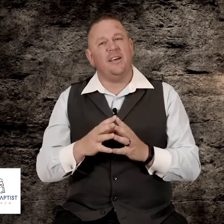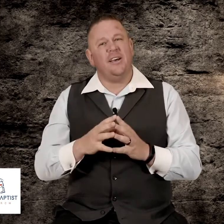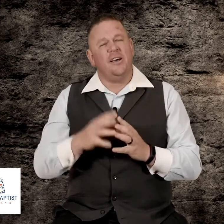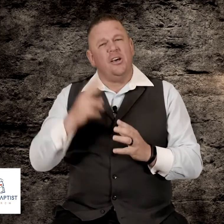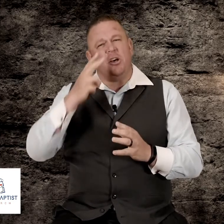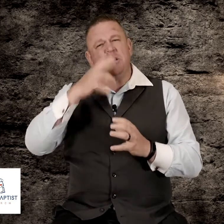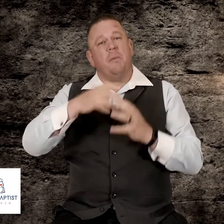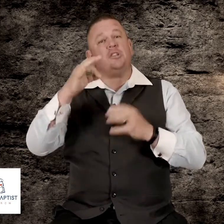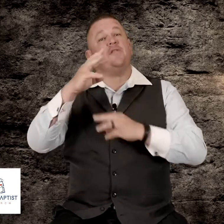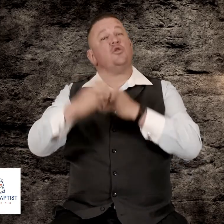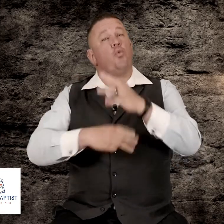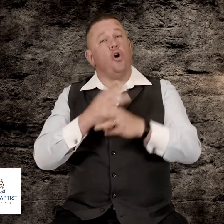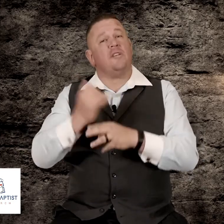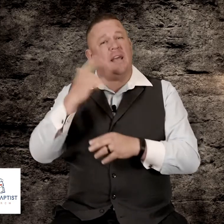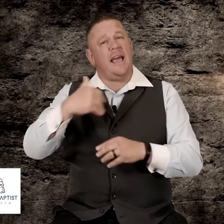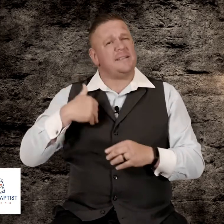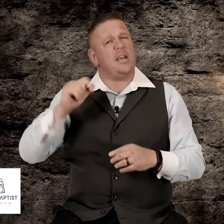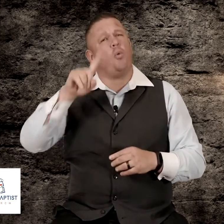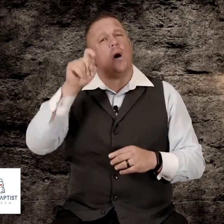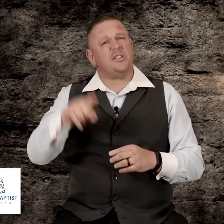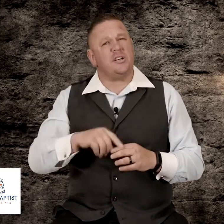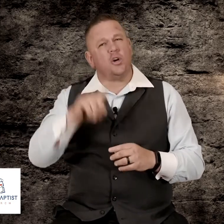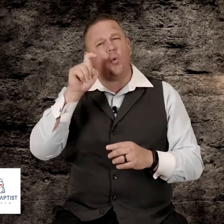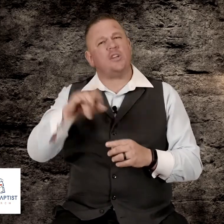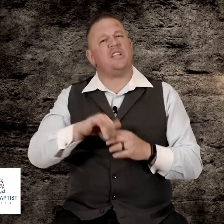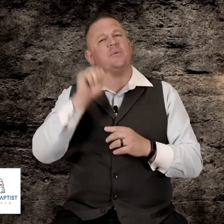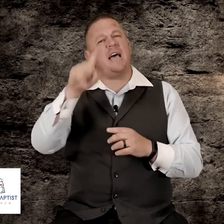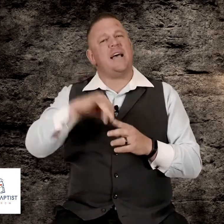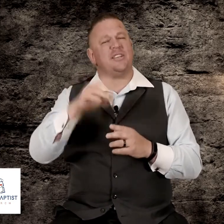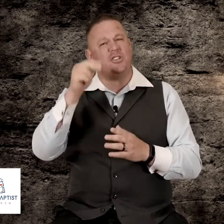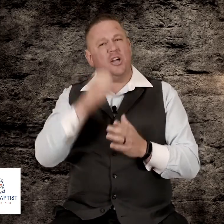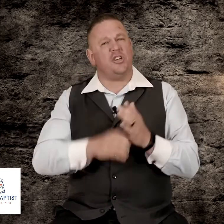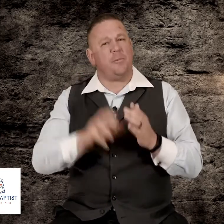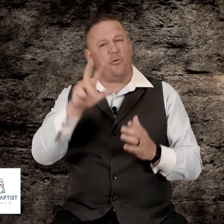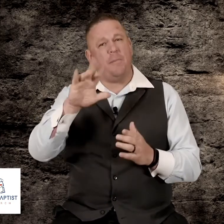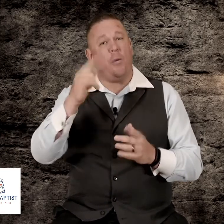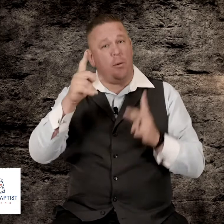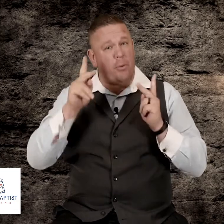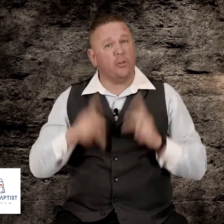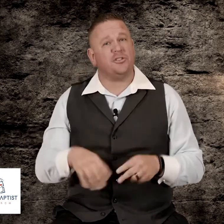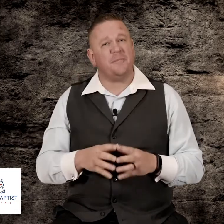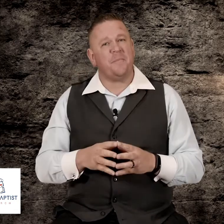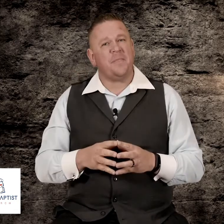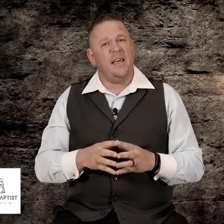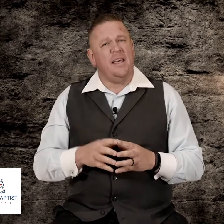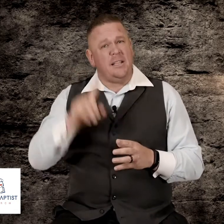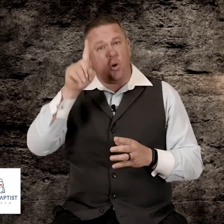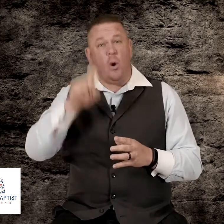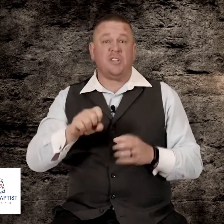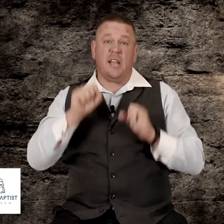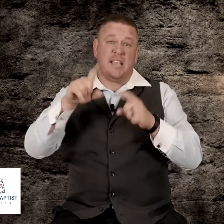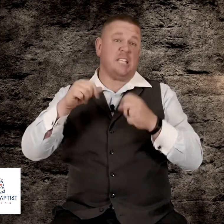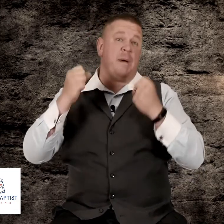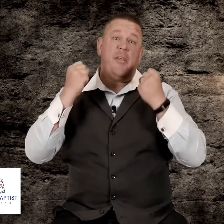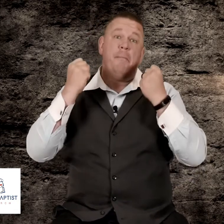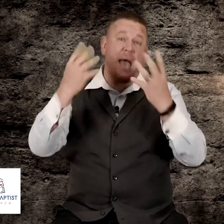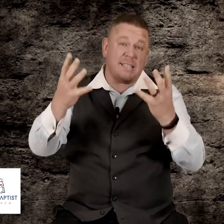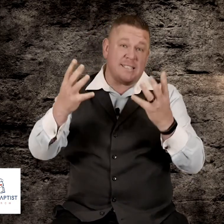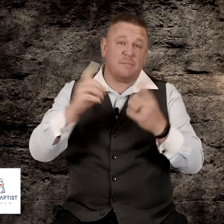You see, much of this world today has a question. It's a question that was asked in John chapter three by one person. It's a question that is asked by the masses, but